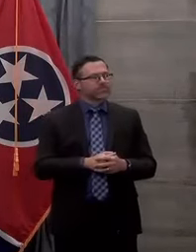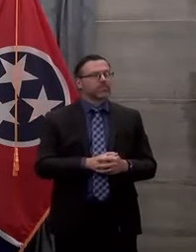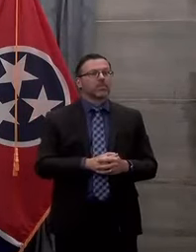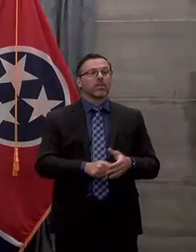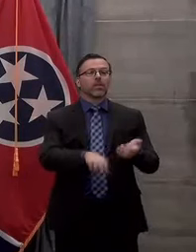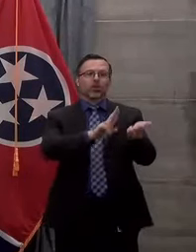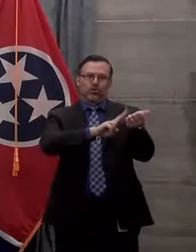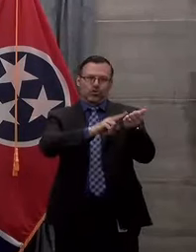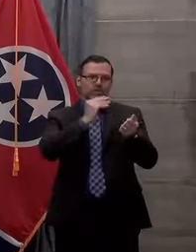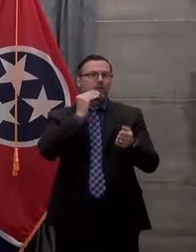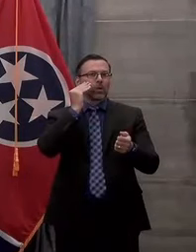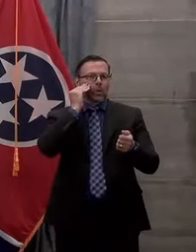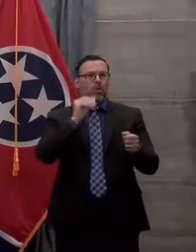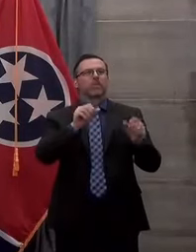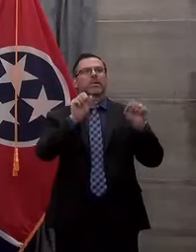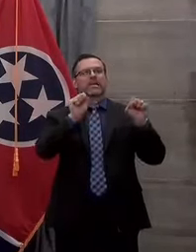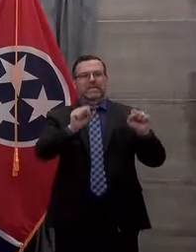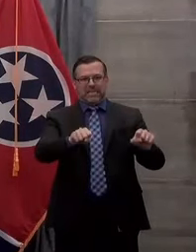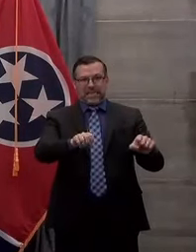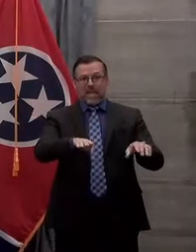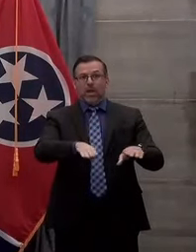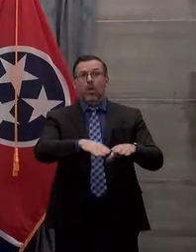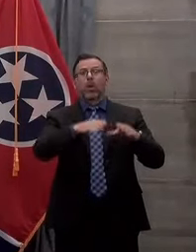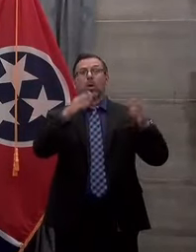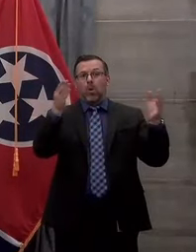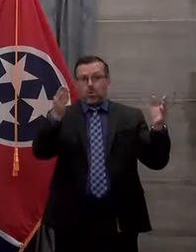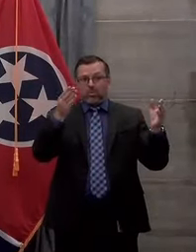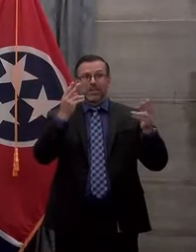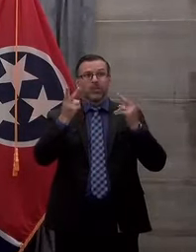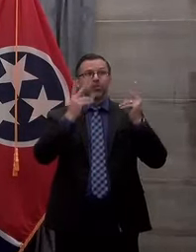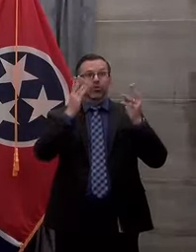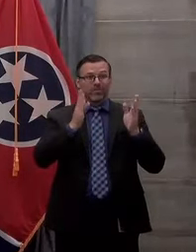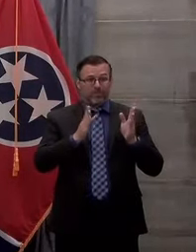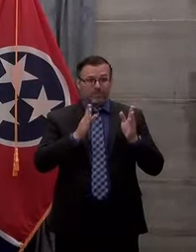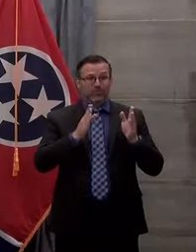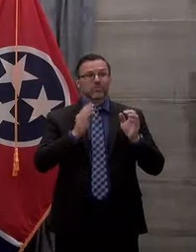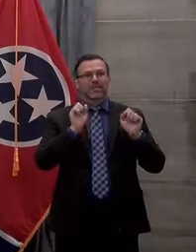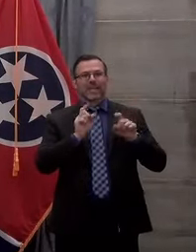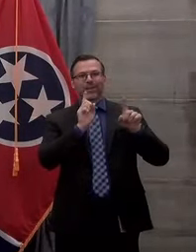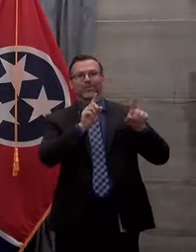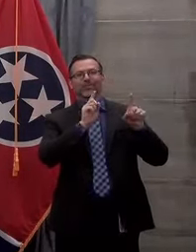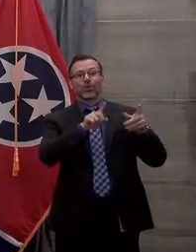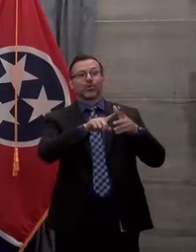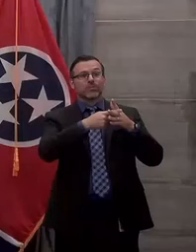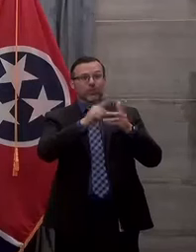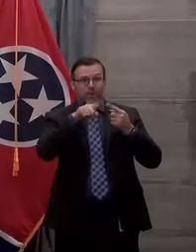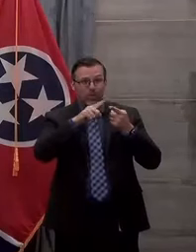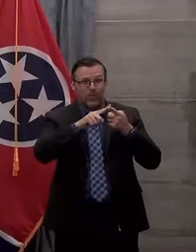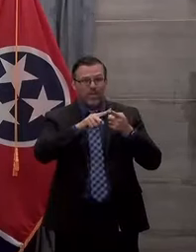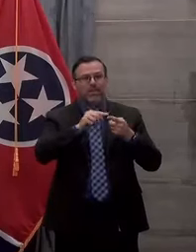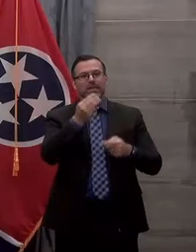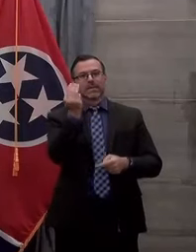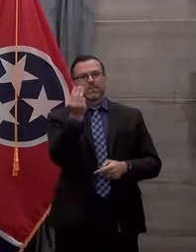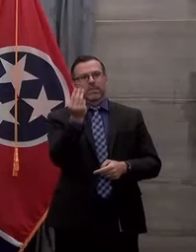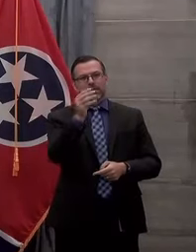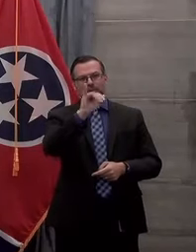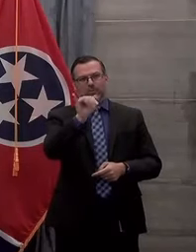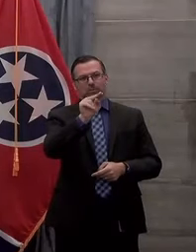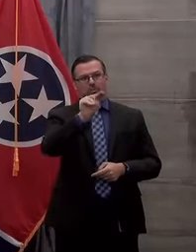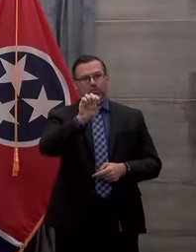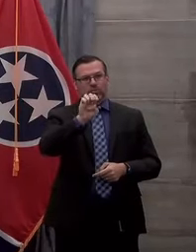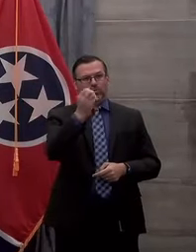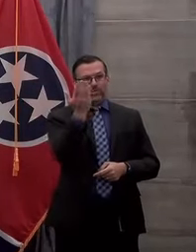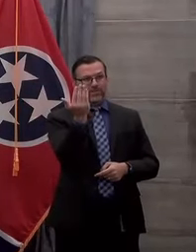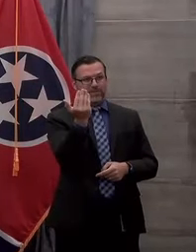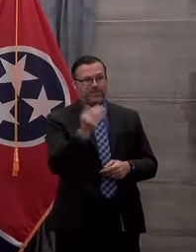facilities to again open their doors to visitors starting on Monday, June the 15th. We've set